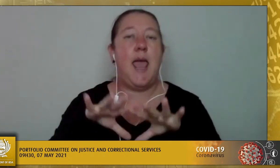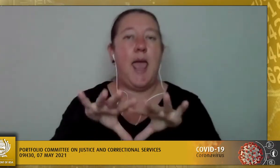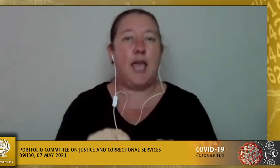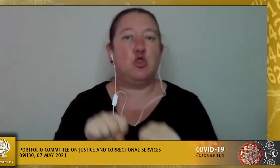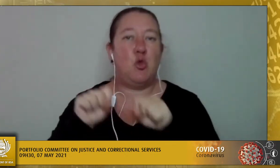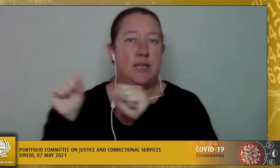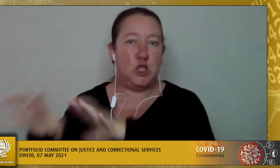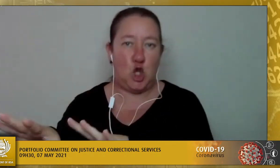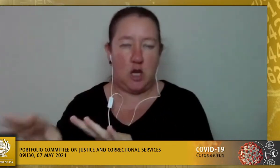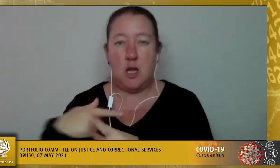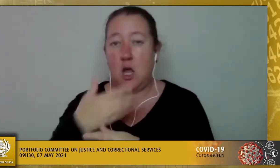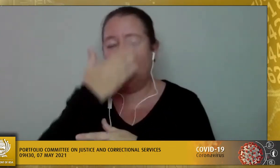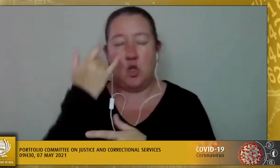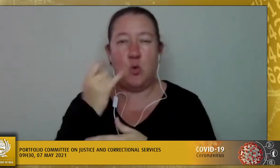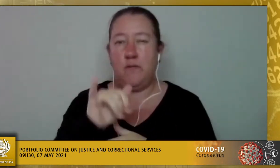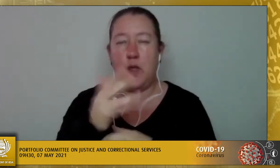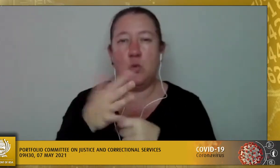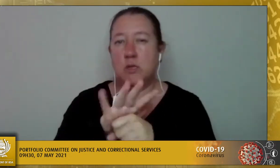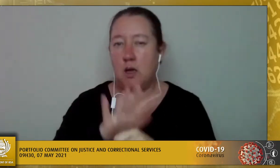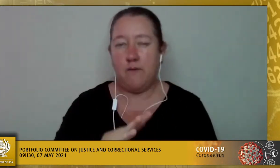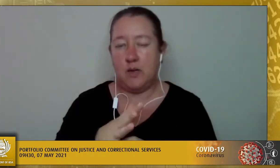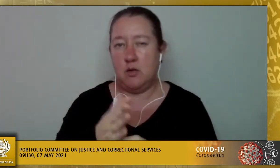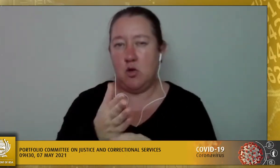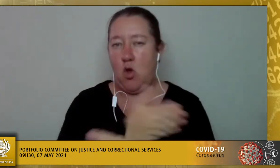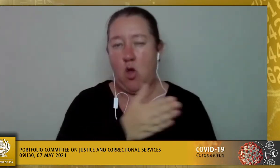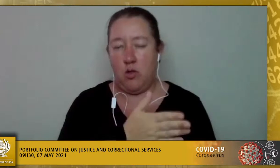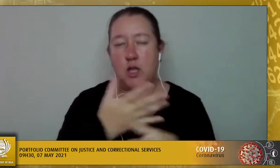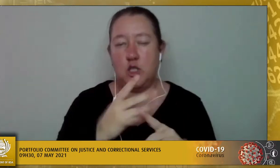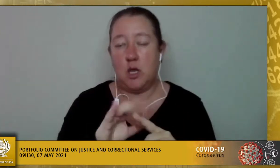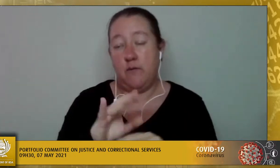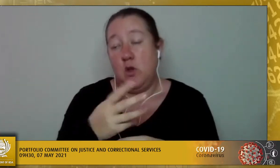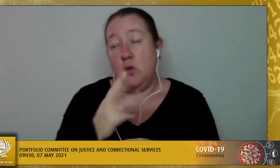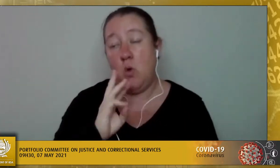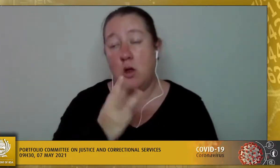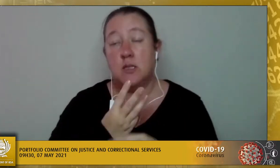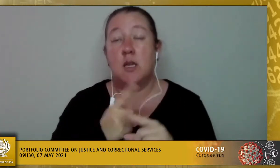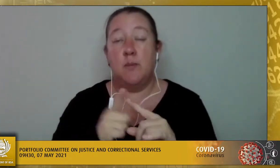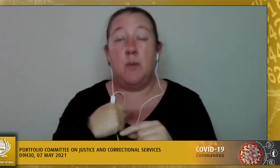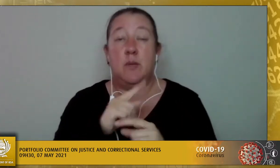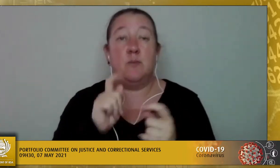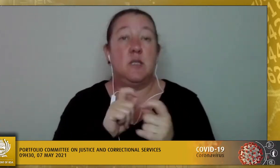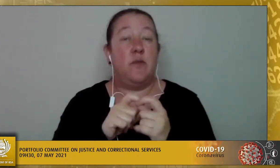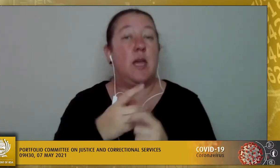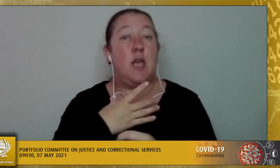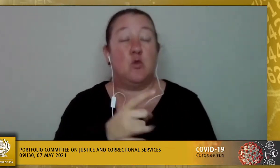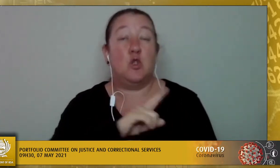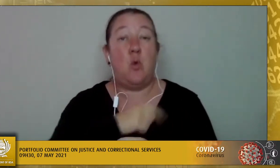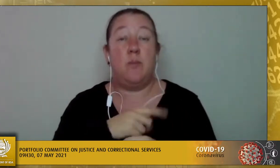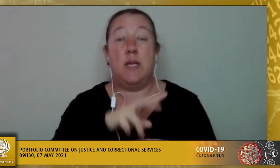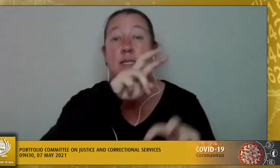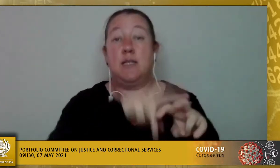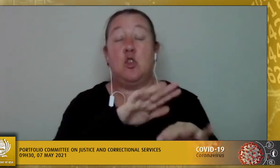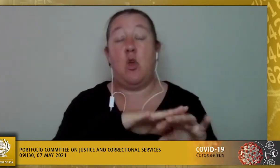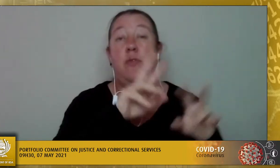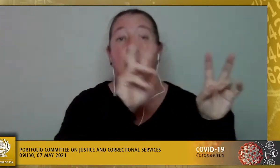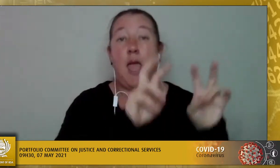not sure if that was covered earlier if it was but I'm particularly interested in having sat on the eskom